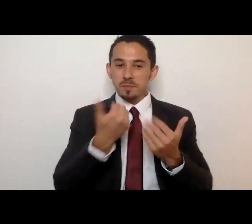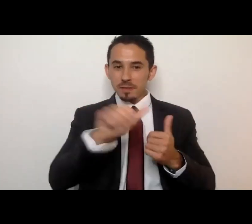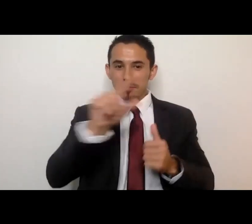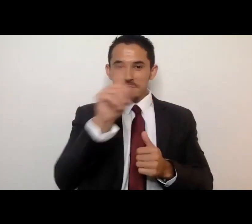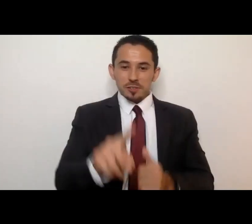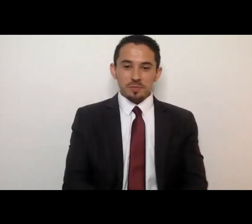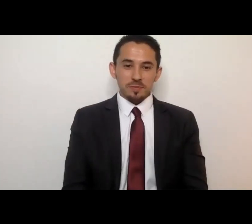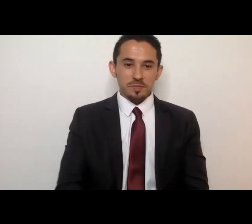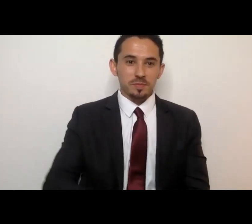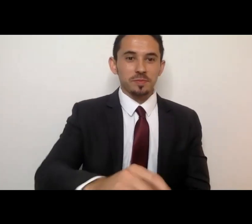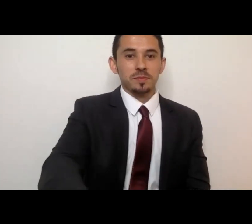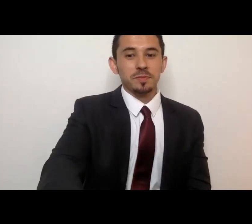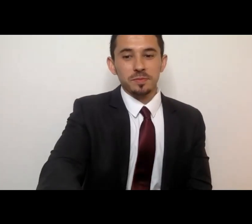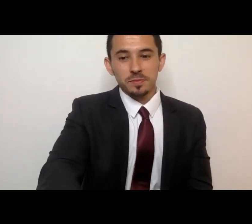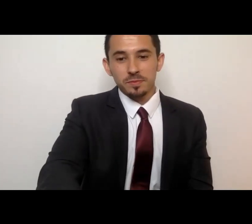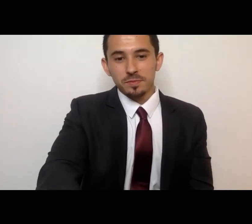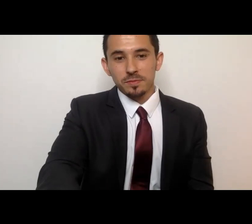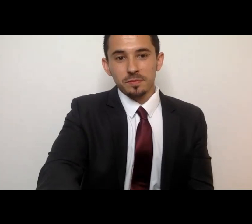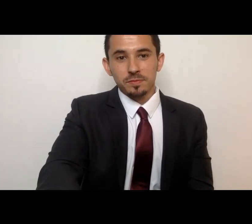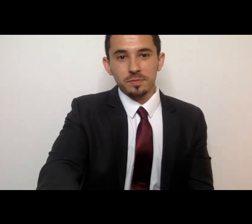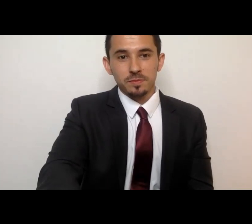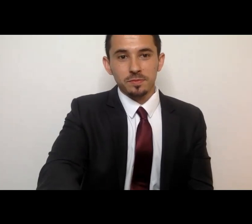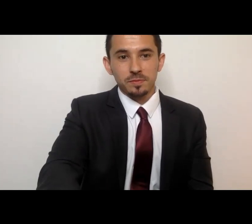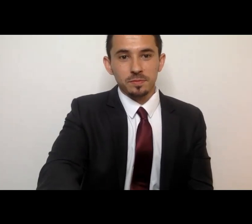paid off. So I would welcome any questions at this time.